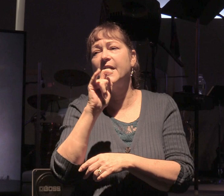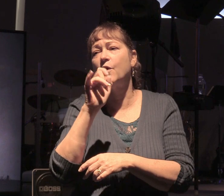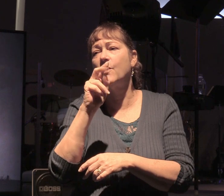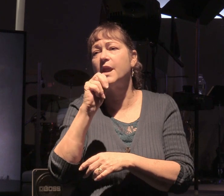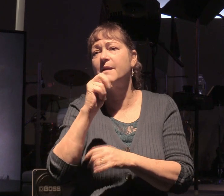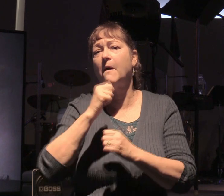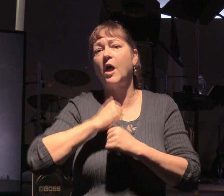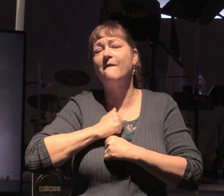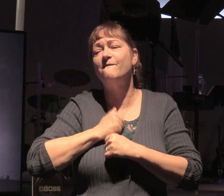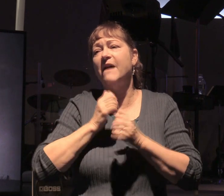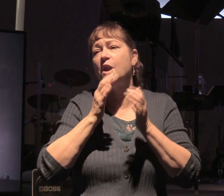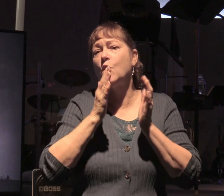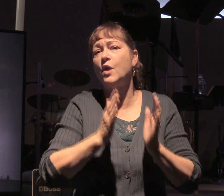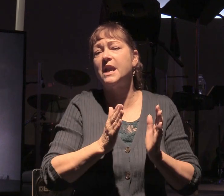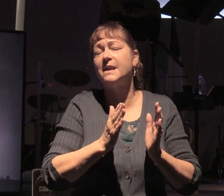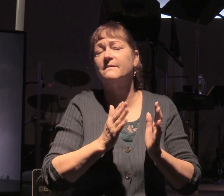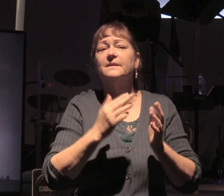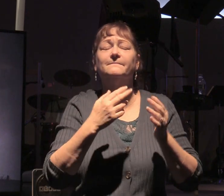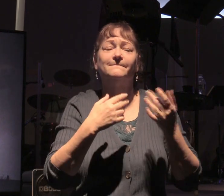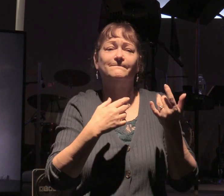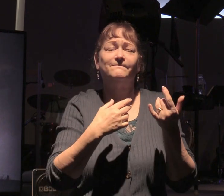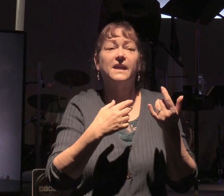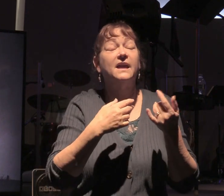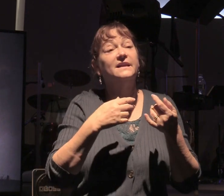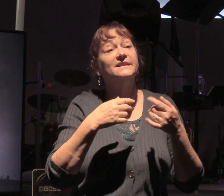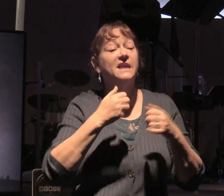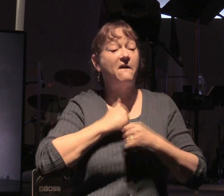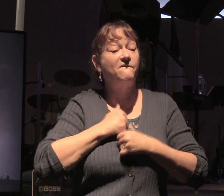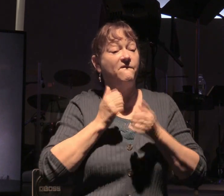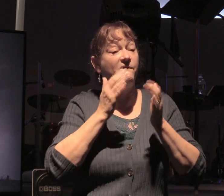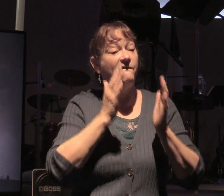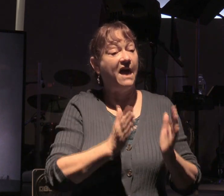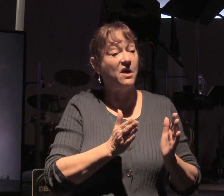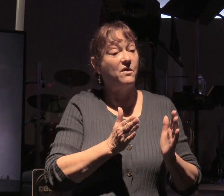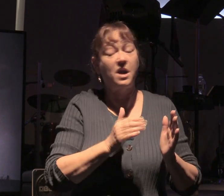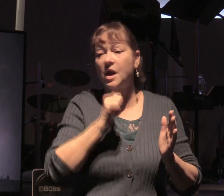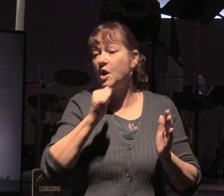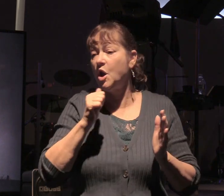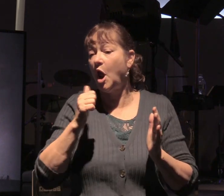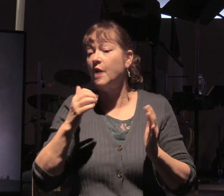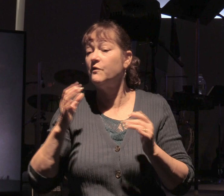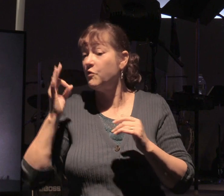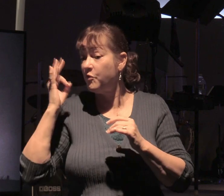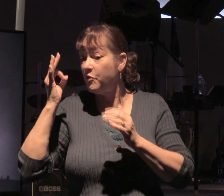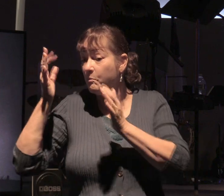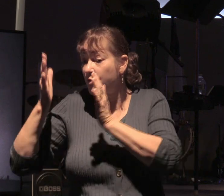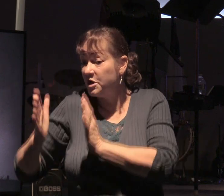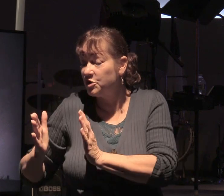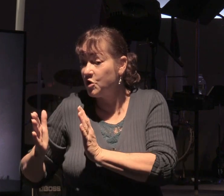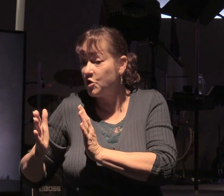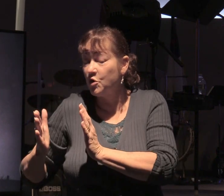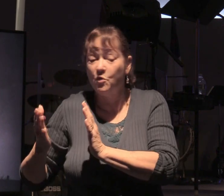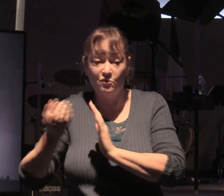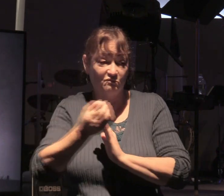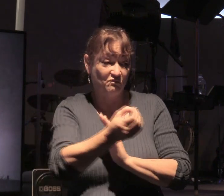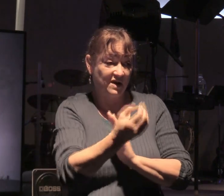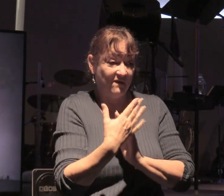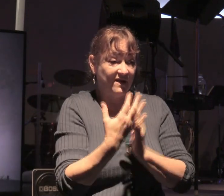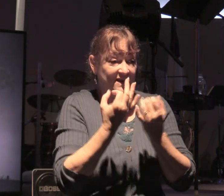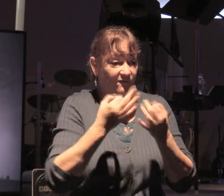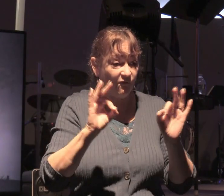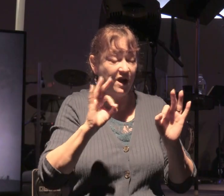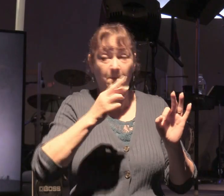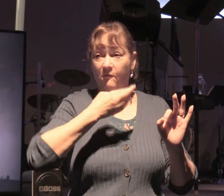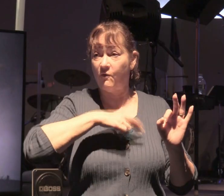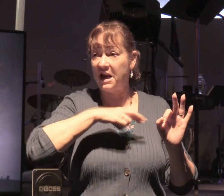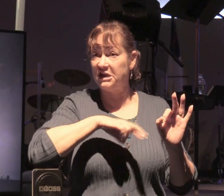it goes. It's the veteran, not the preacher, who has given us freedom of